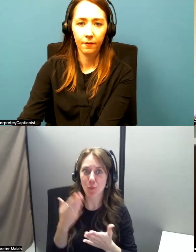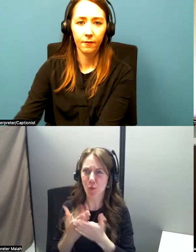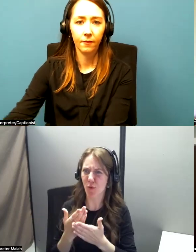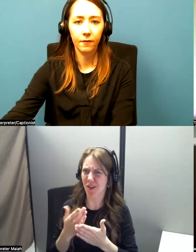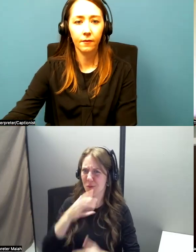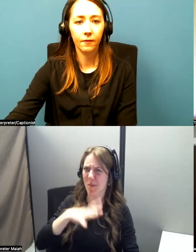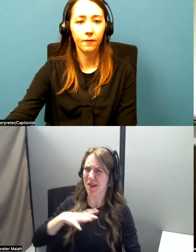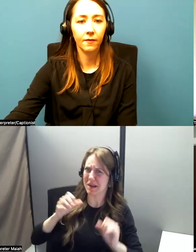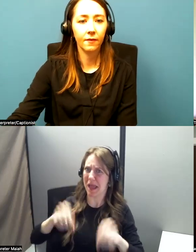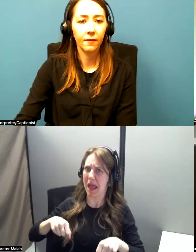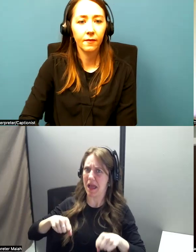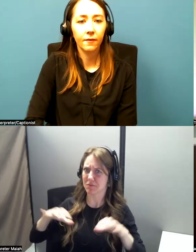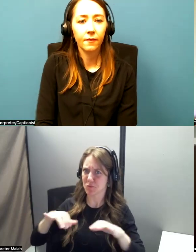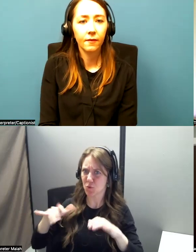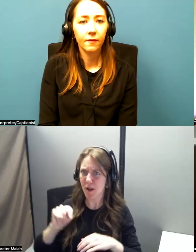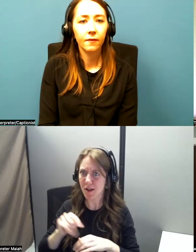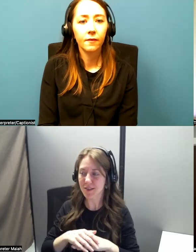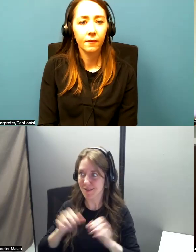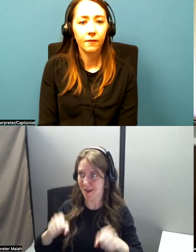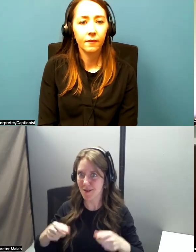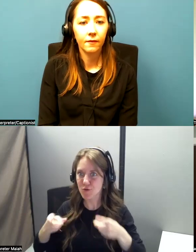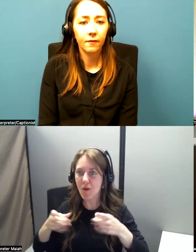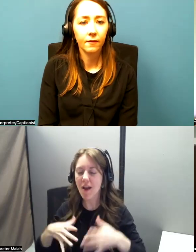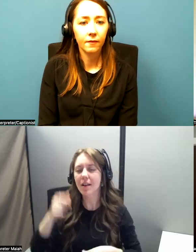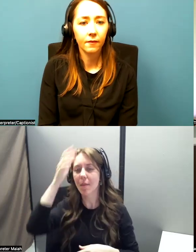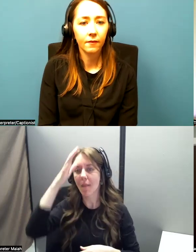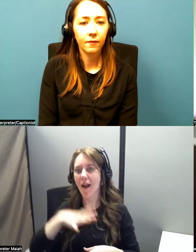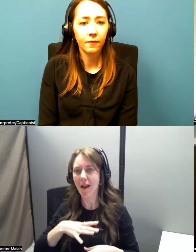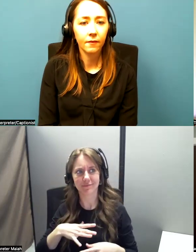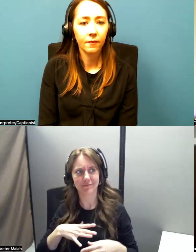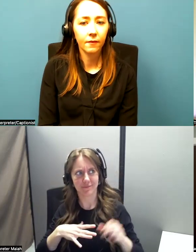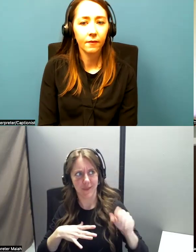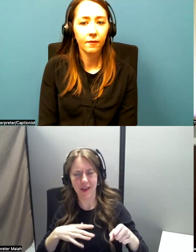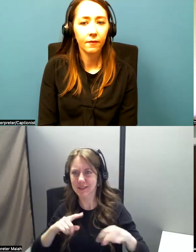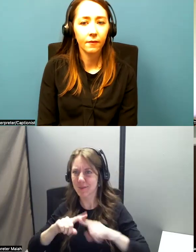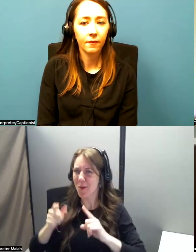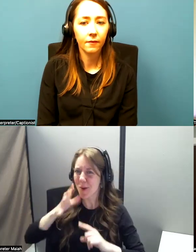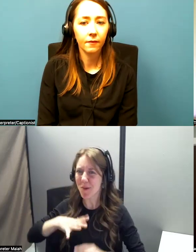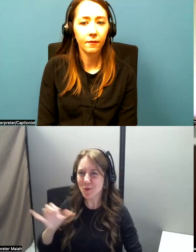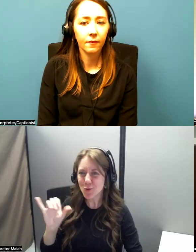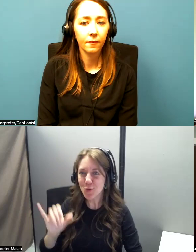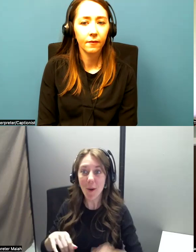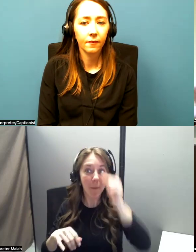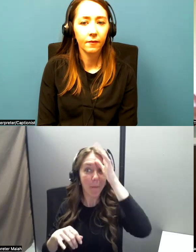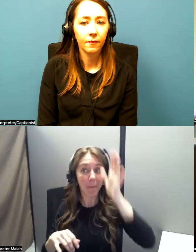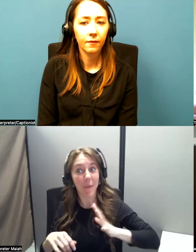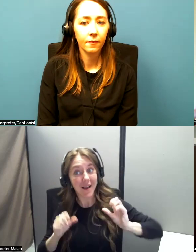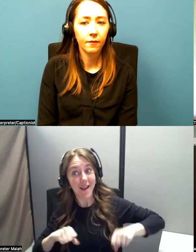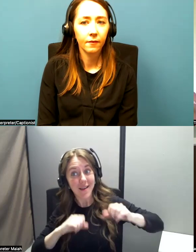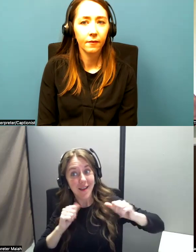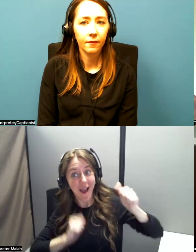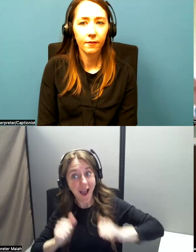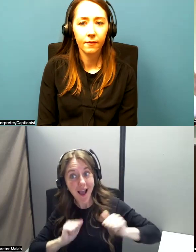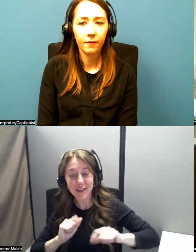do it. I mean, they could do act, okay? Men could do act, so can women. Men can act, so can women. What's